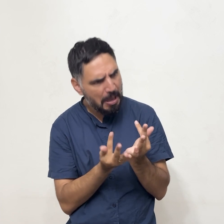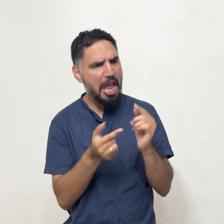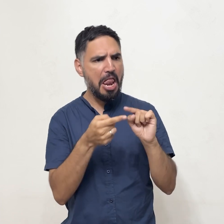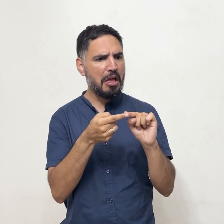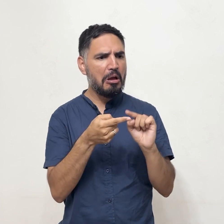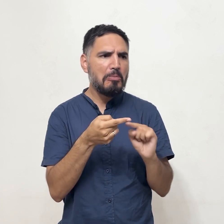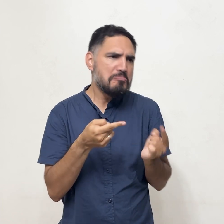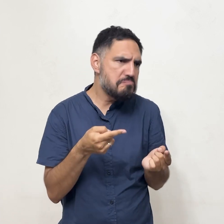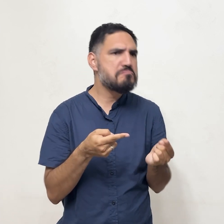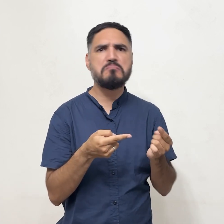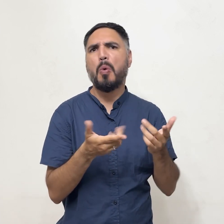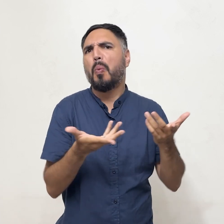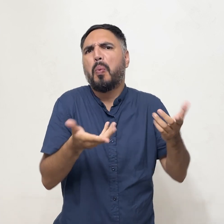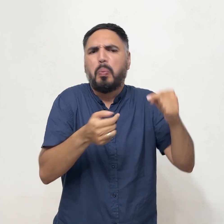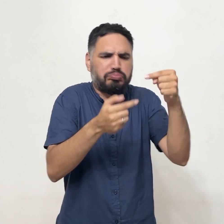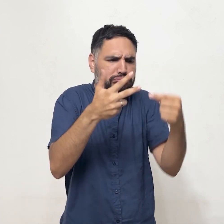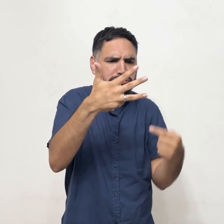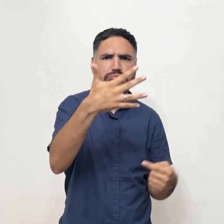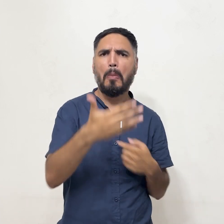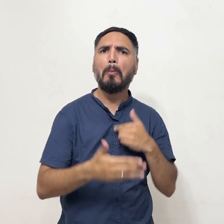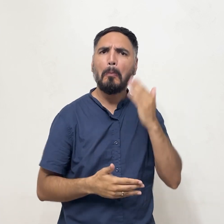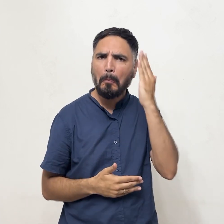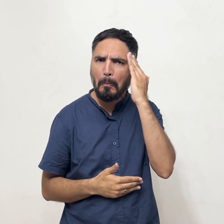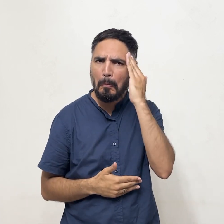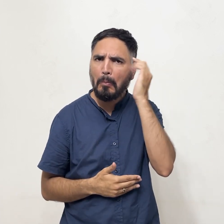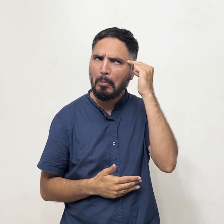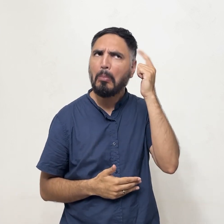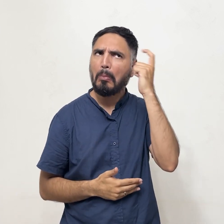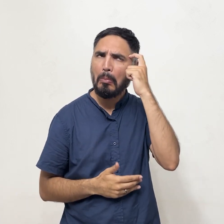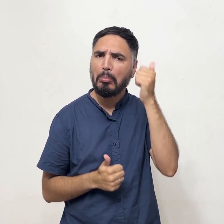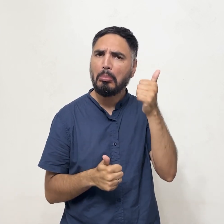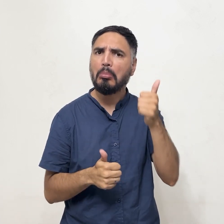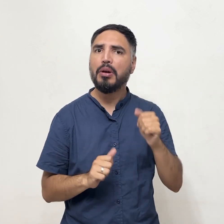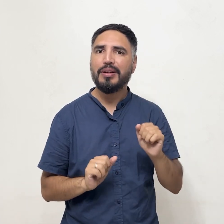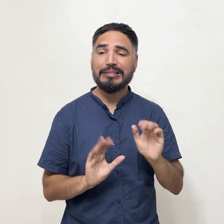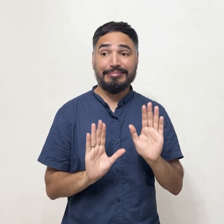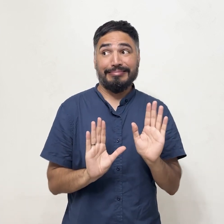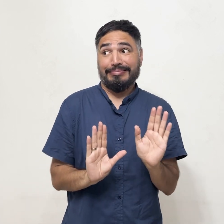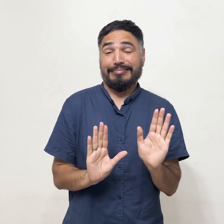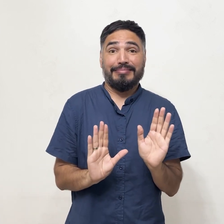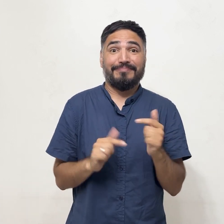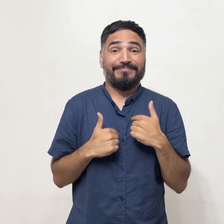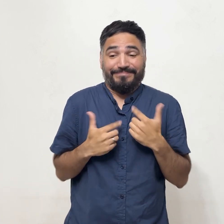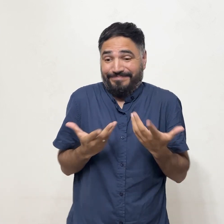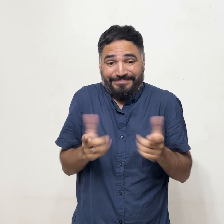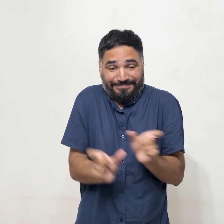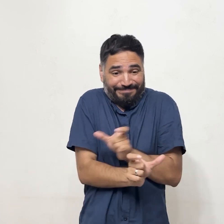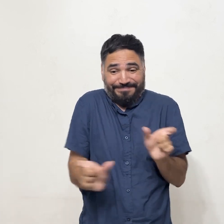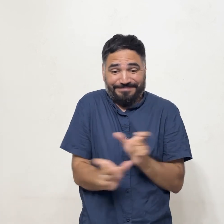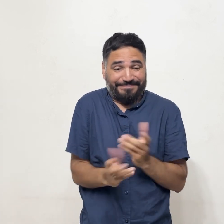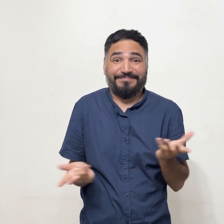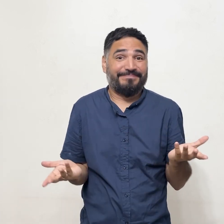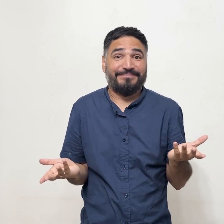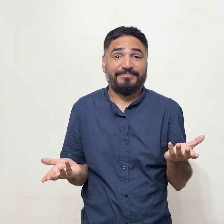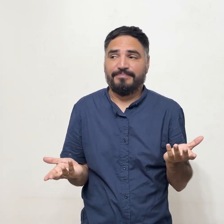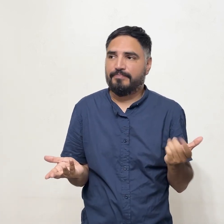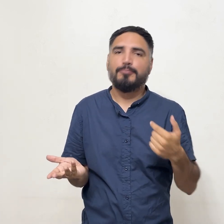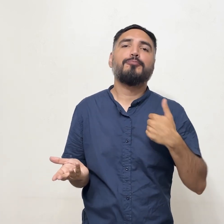fact, I knew many words, the family, vocabulary among others, and I had already mastered it. But even so, I still